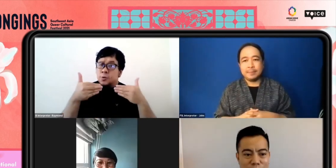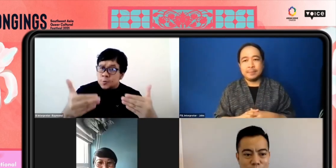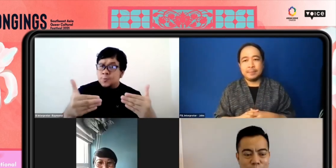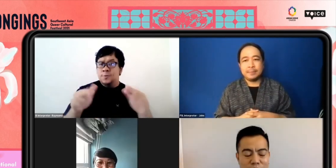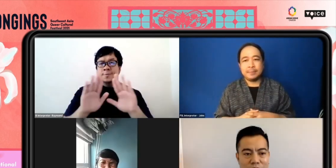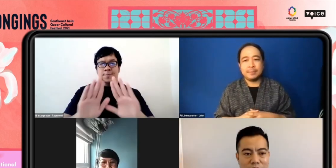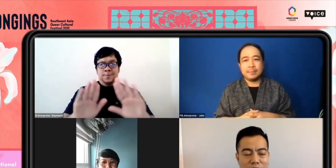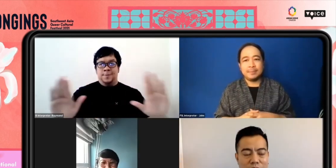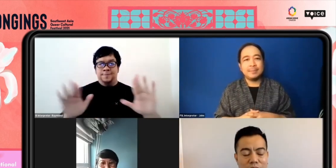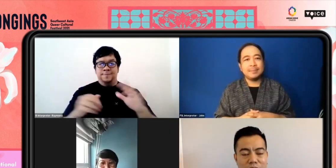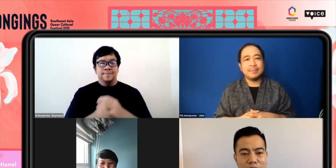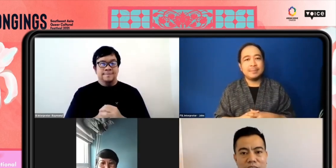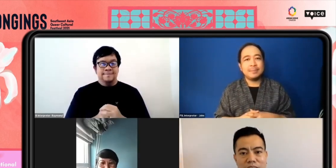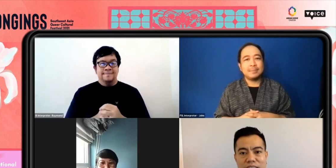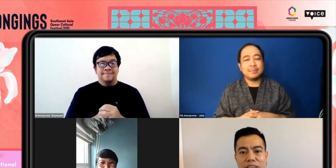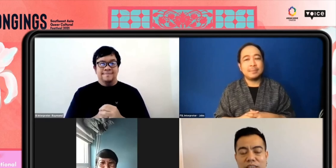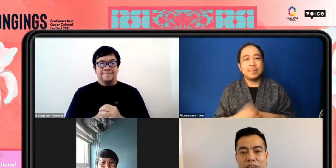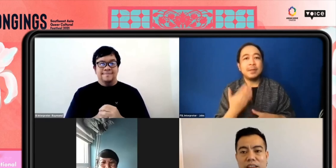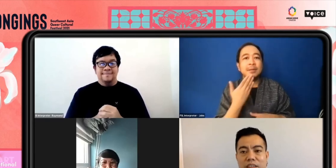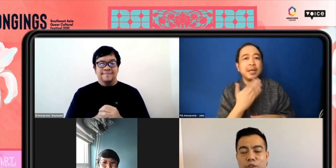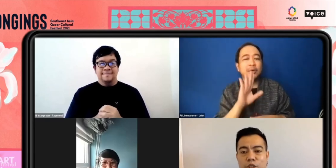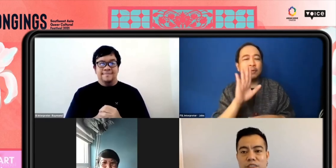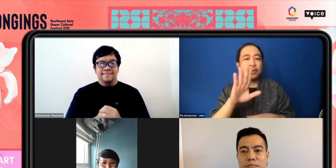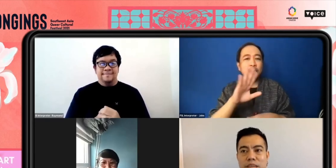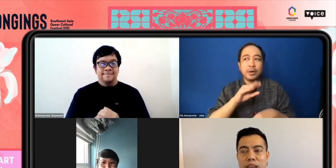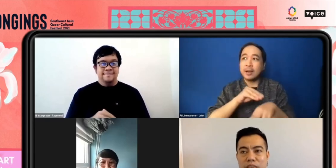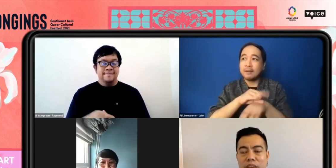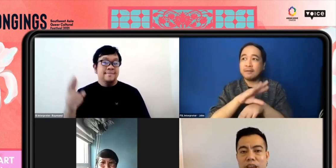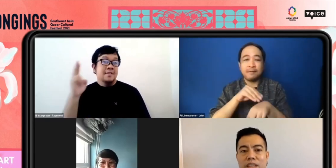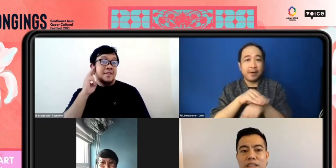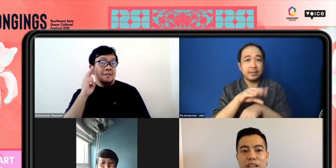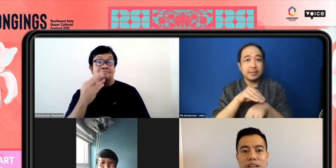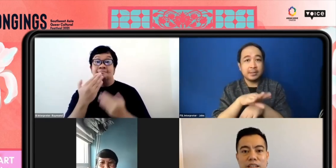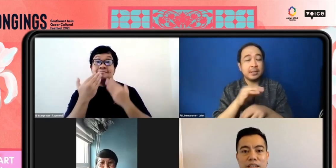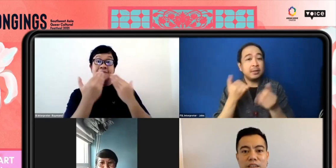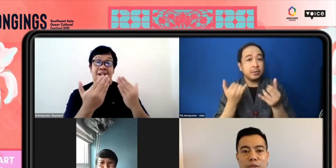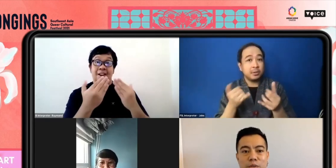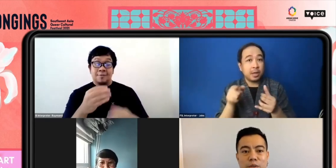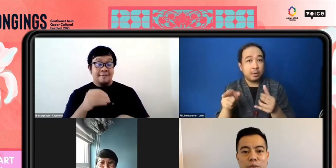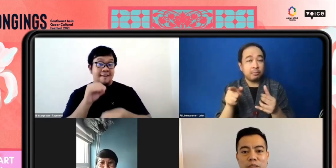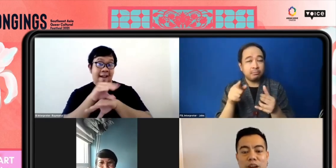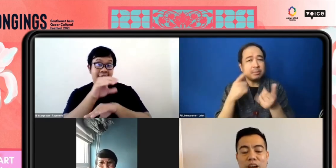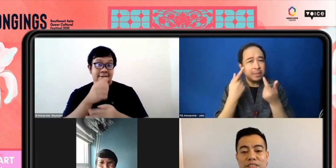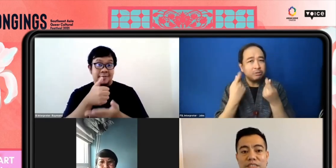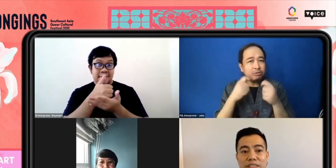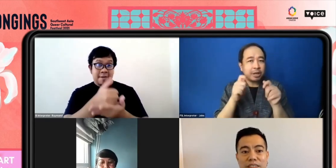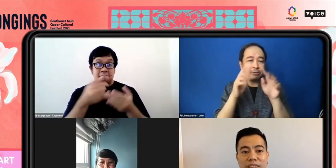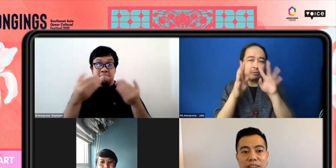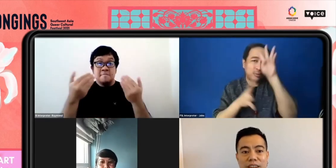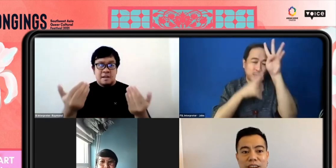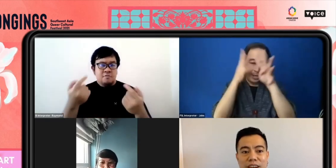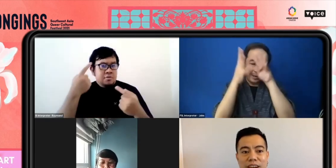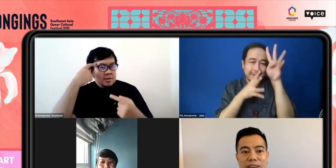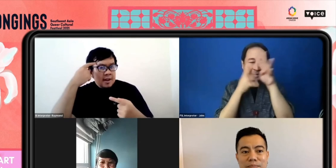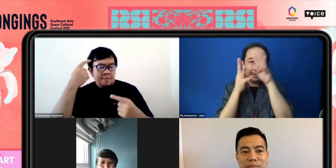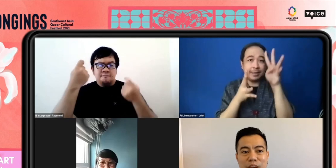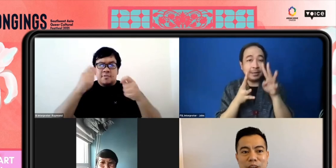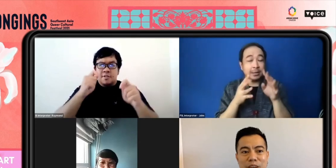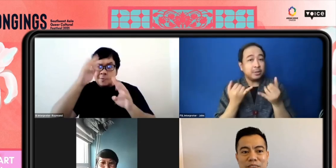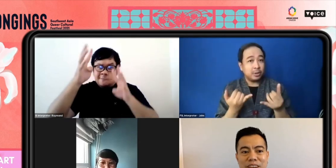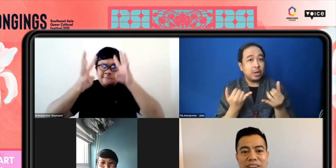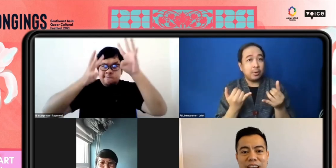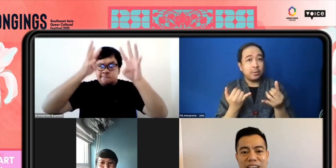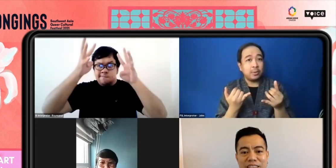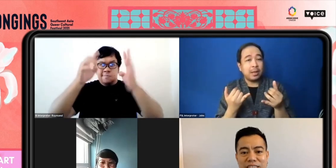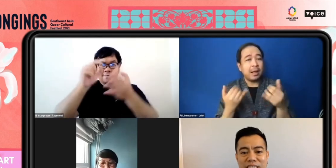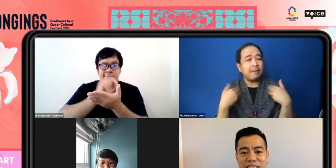Thank you for that great advice, Nerisa, you know, to just be and create, and, you know, to do what you love. Do